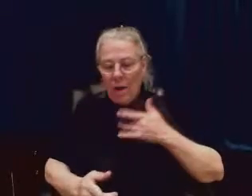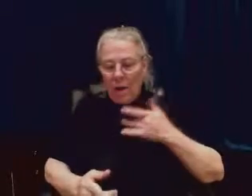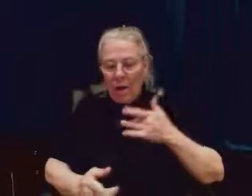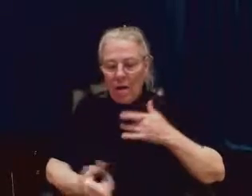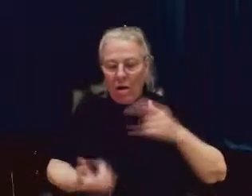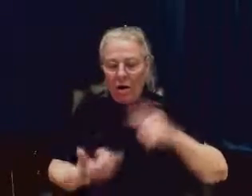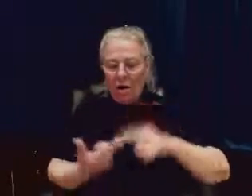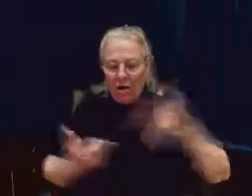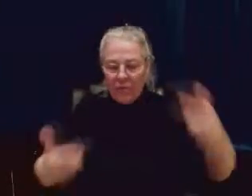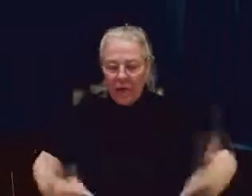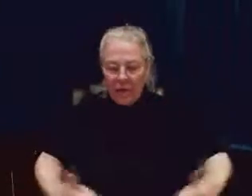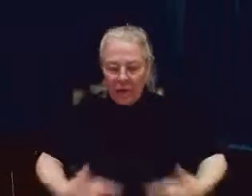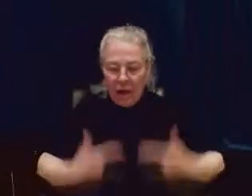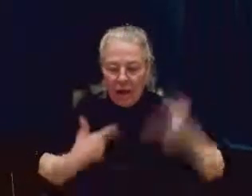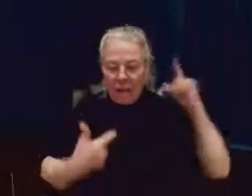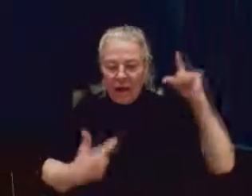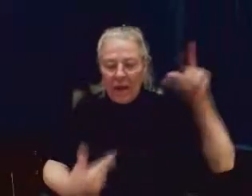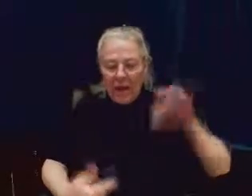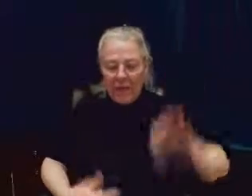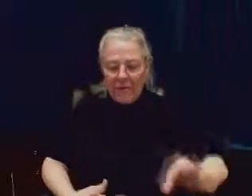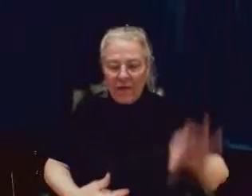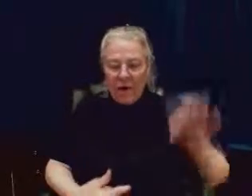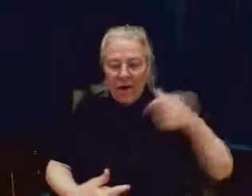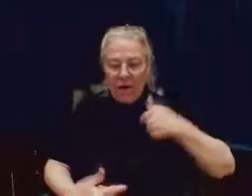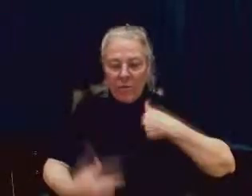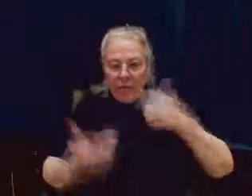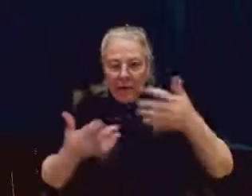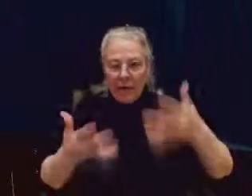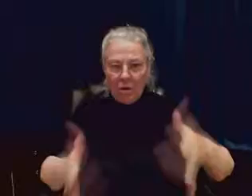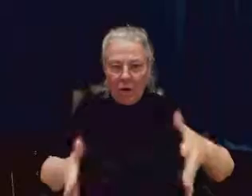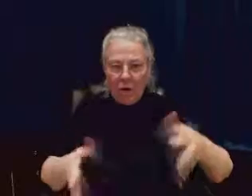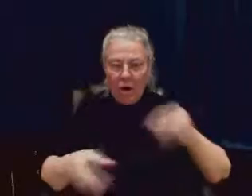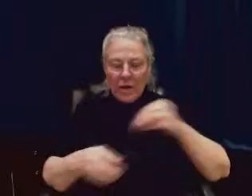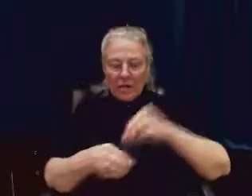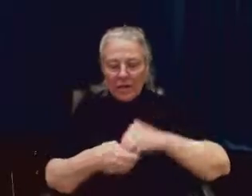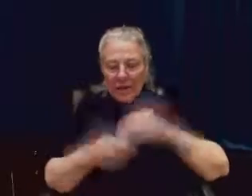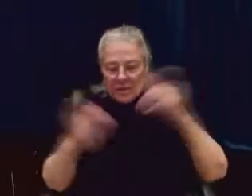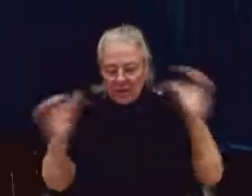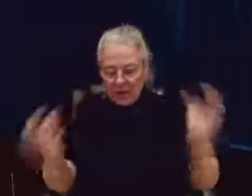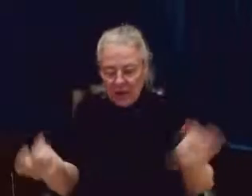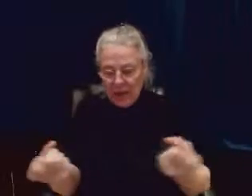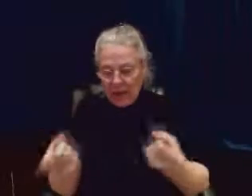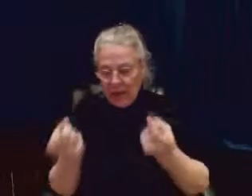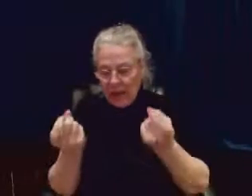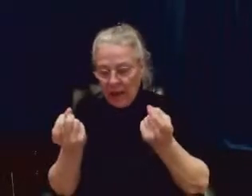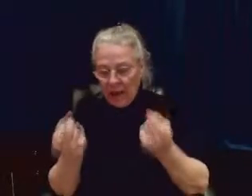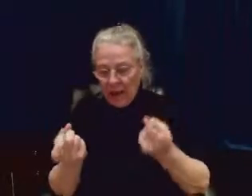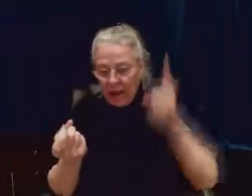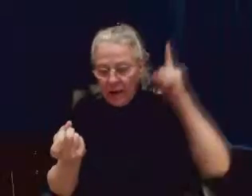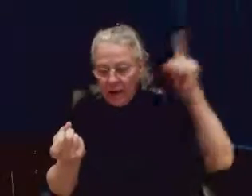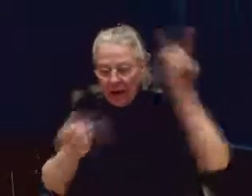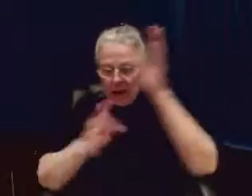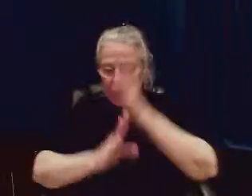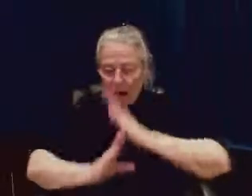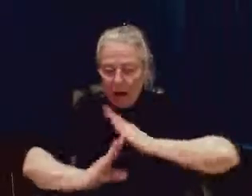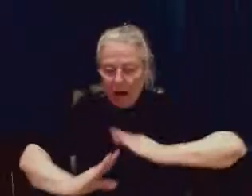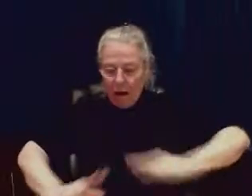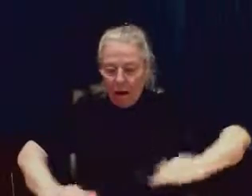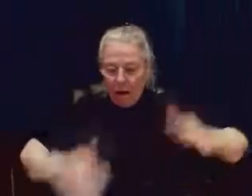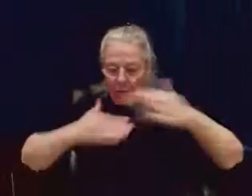my heart than life. He found me lost in sin. He calmed